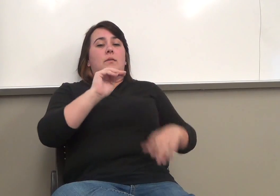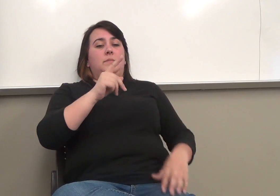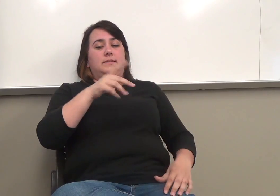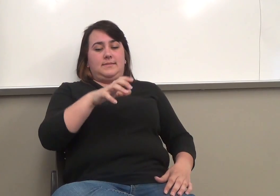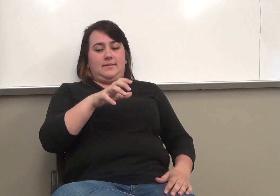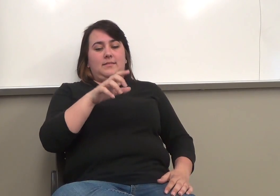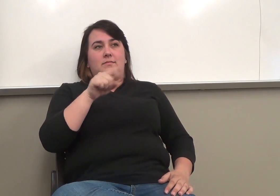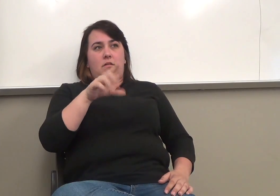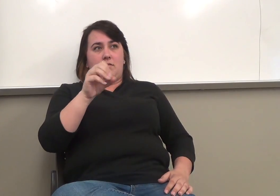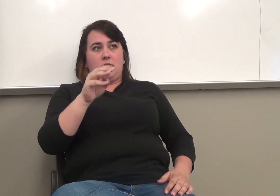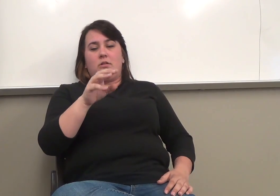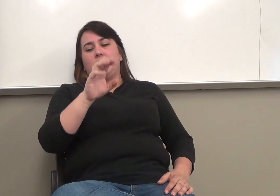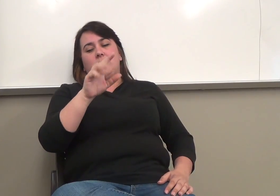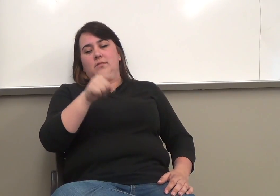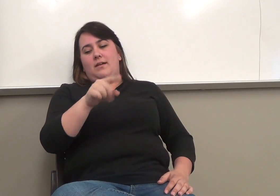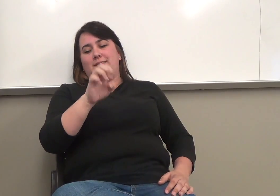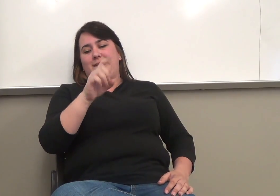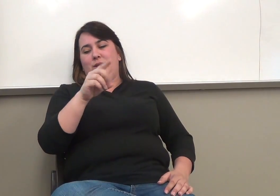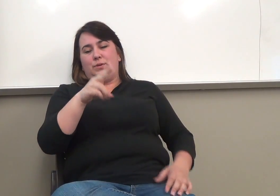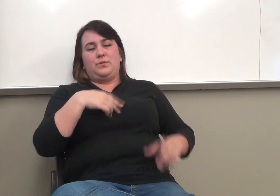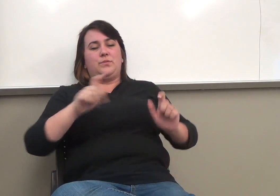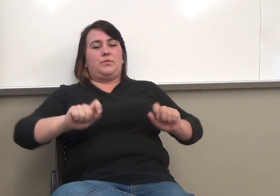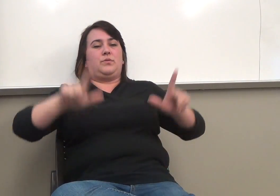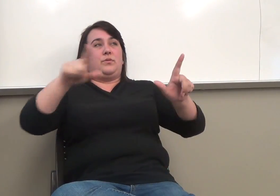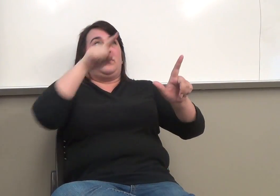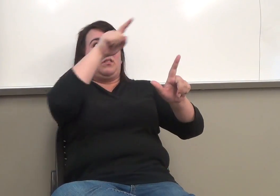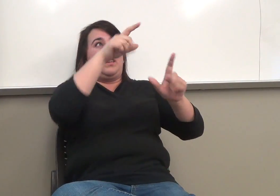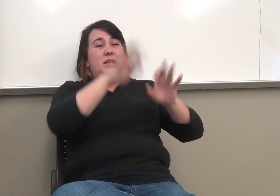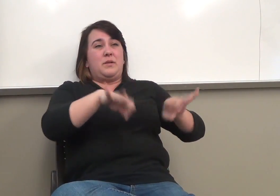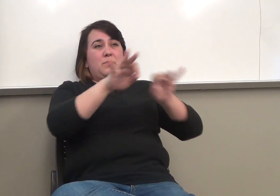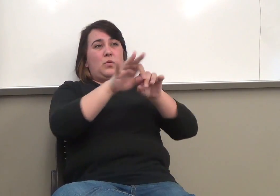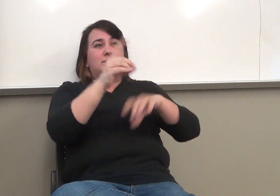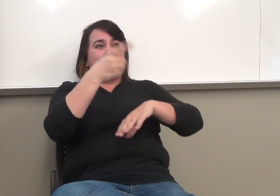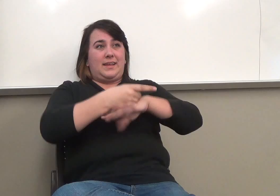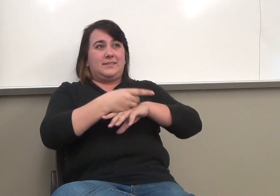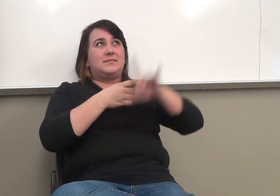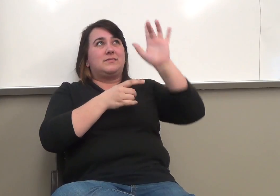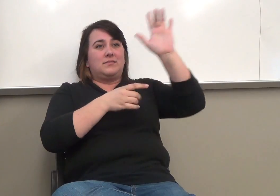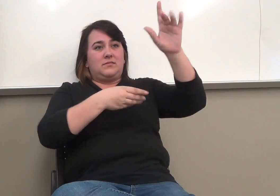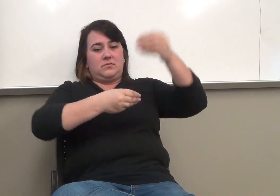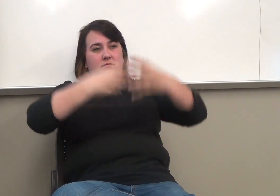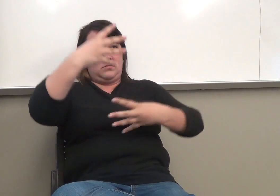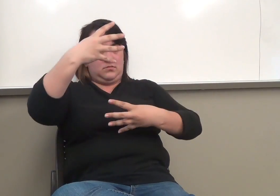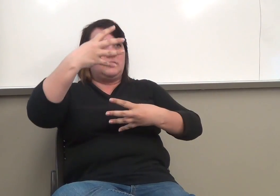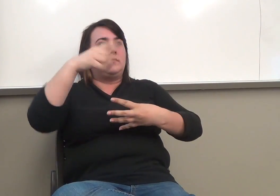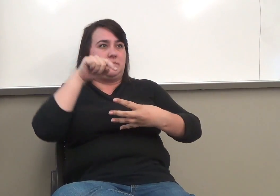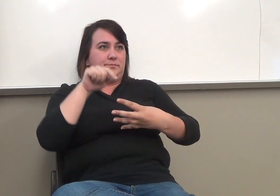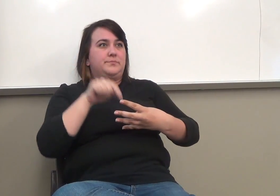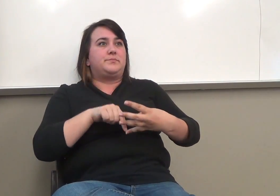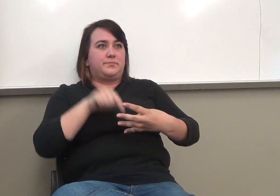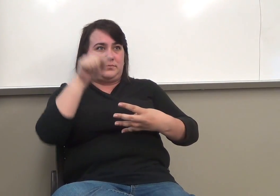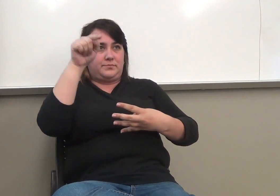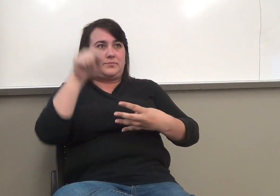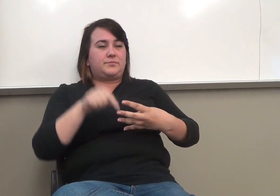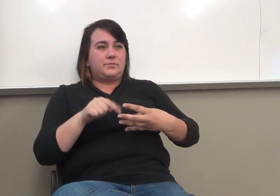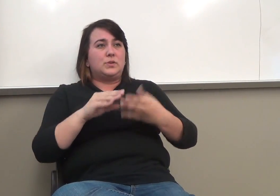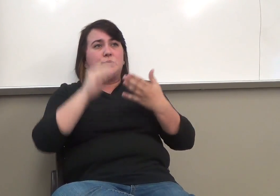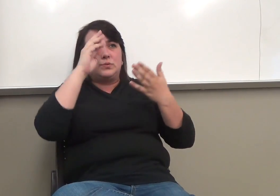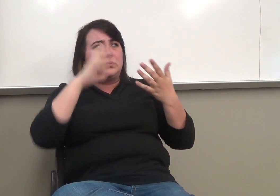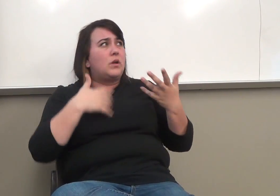here, important dates, these are all right here. So you can't, students will say, but nobody told me